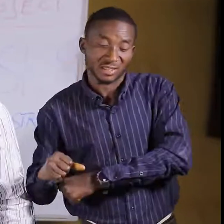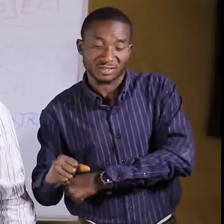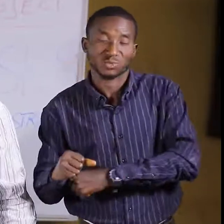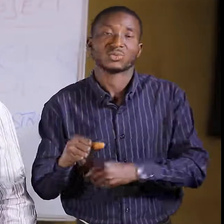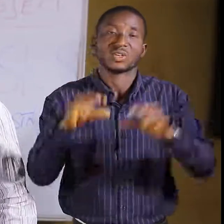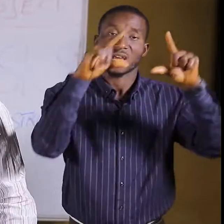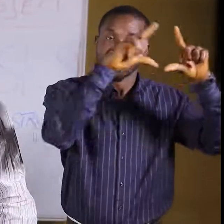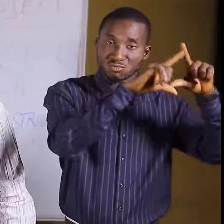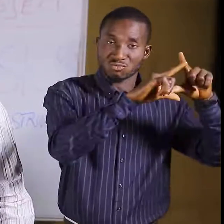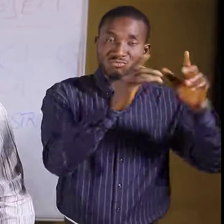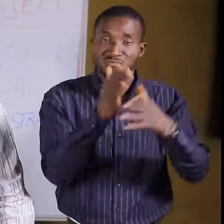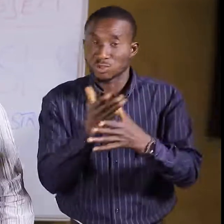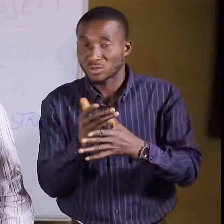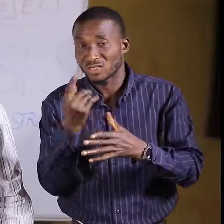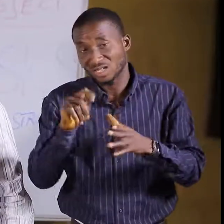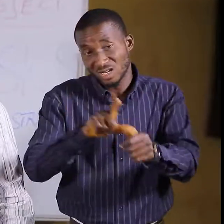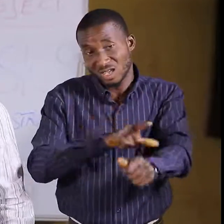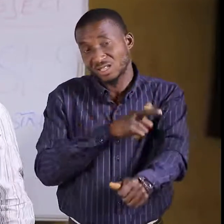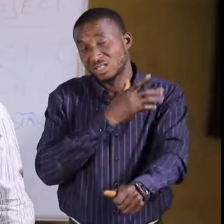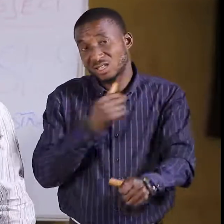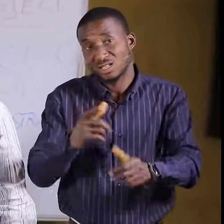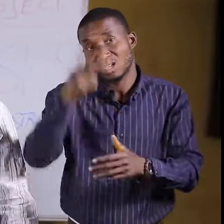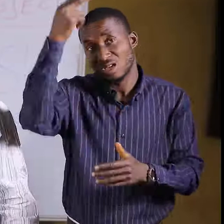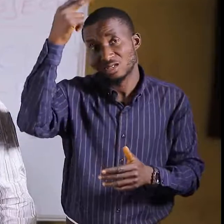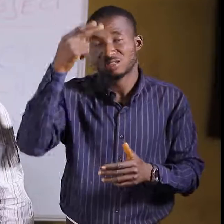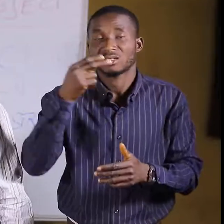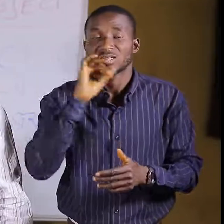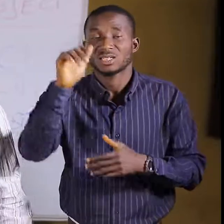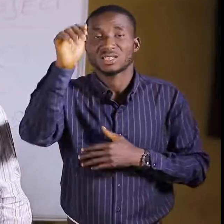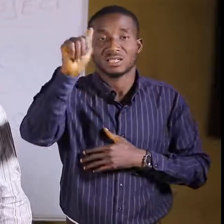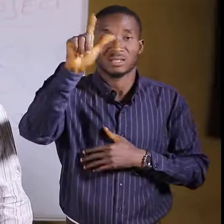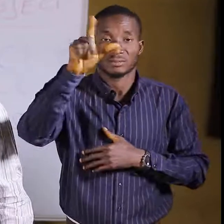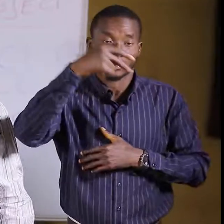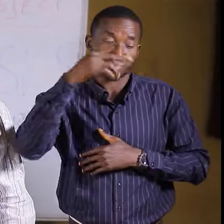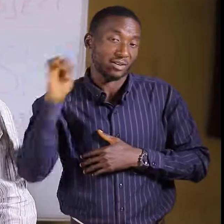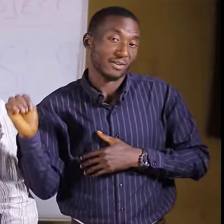side. Between the length and the height is alpha.